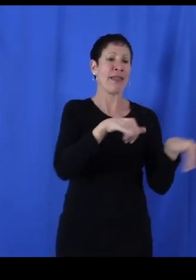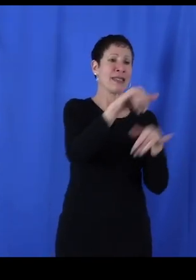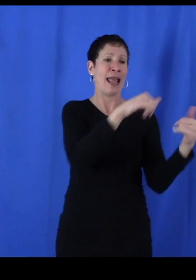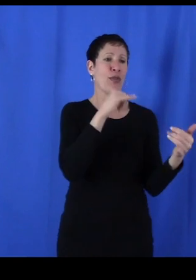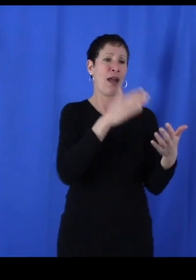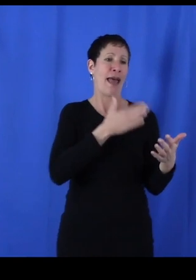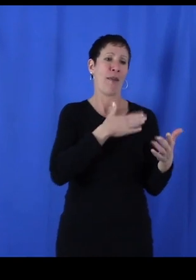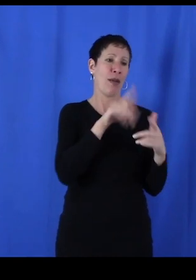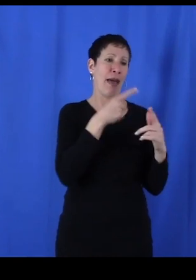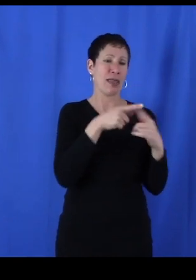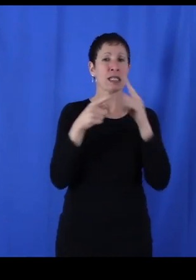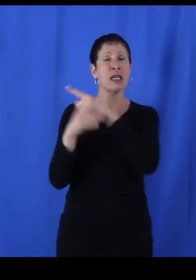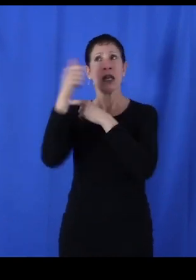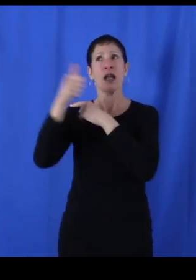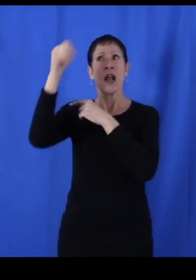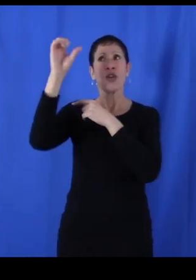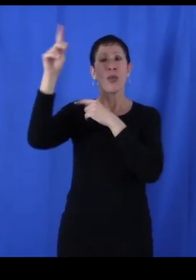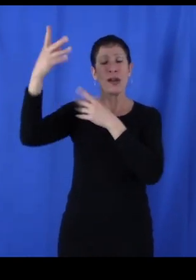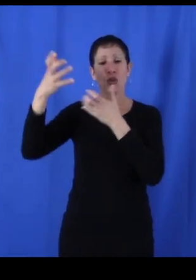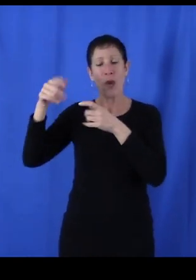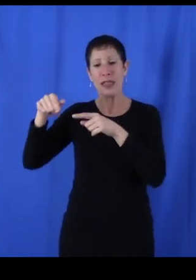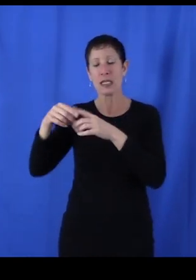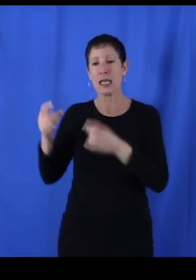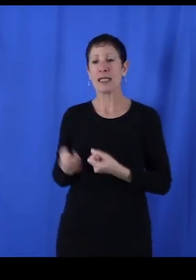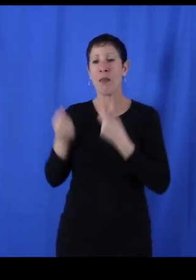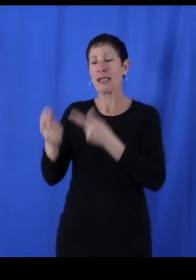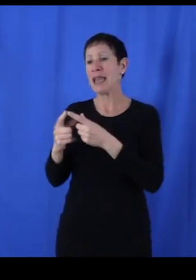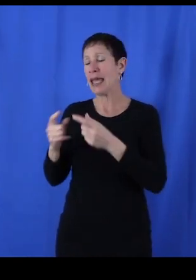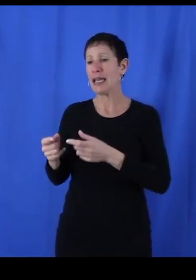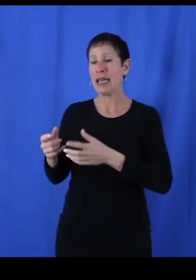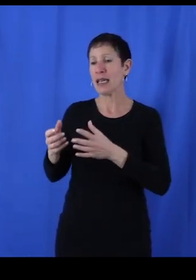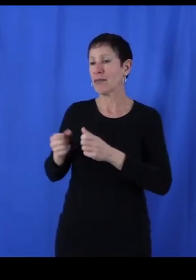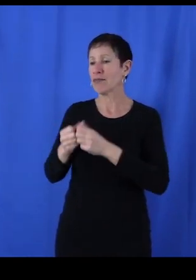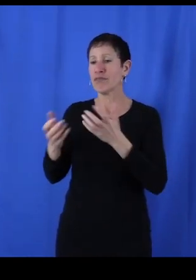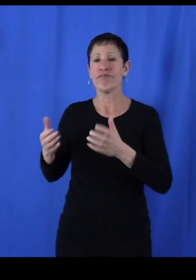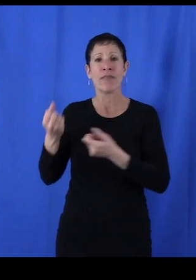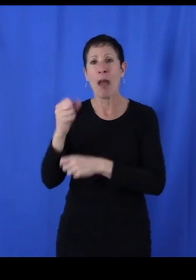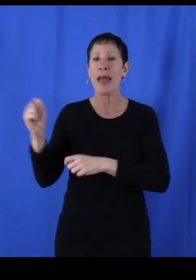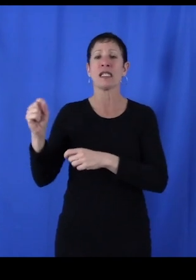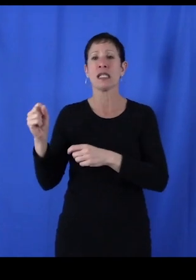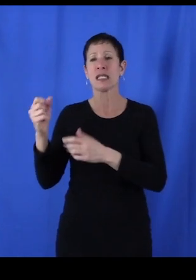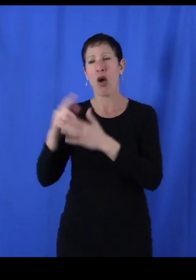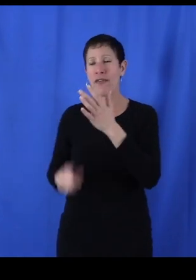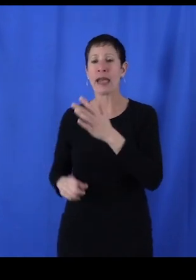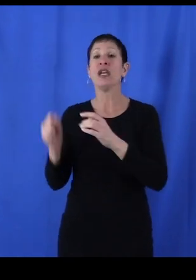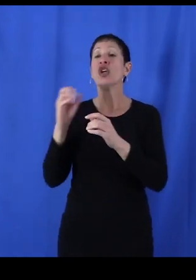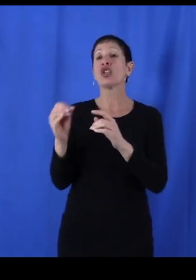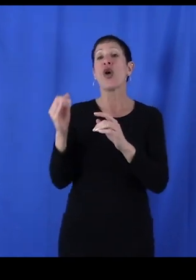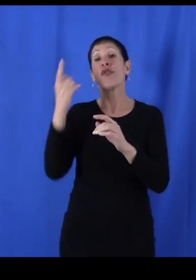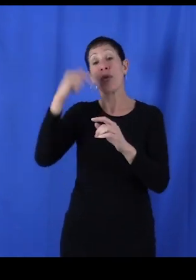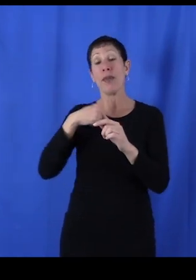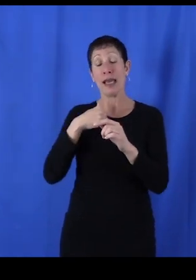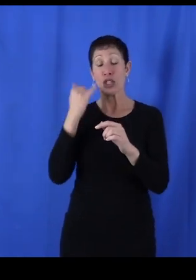looking for this other thing, spontaneity, randomness, et cetera, right? But for me, this is the question. Like, what if we moved away from